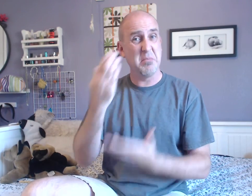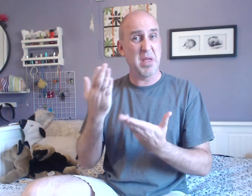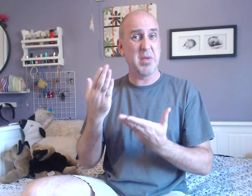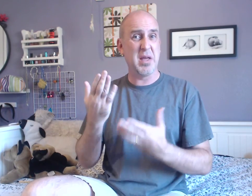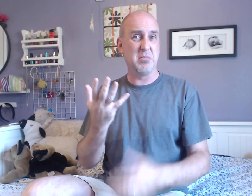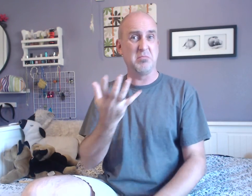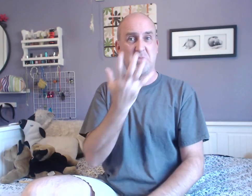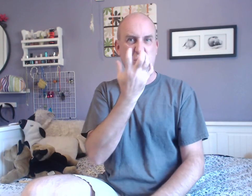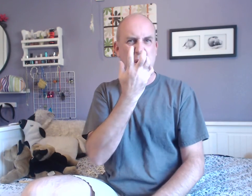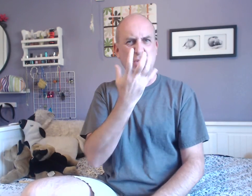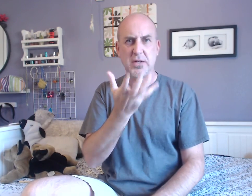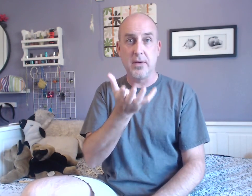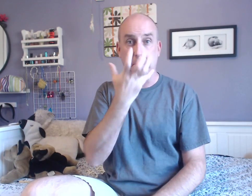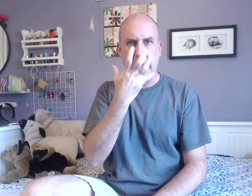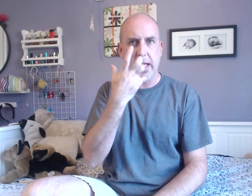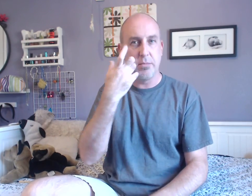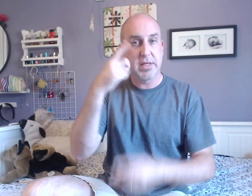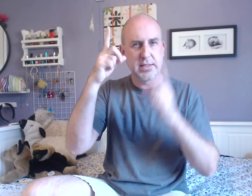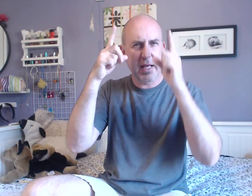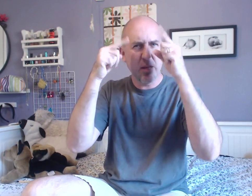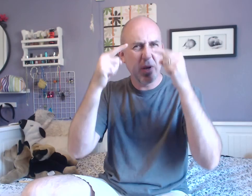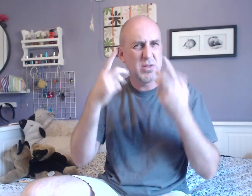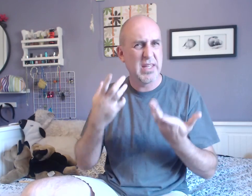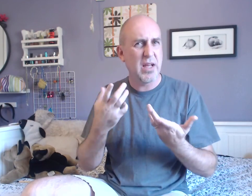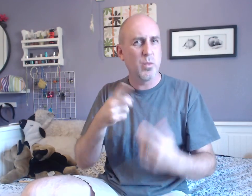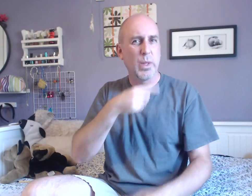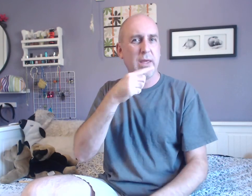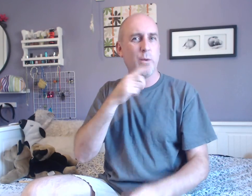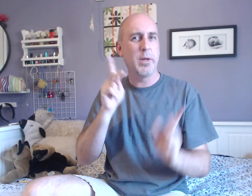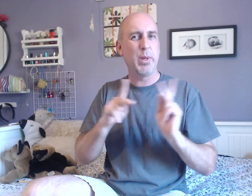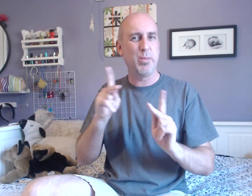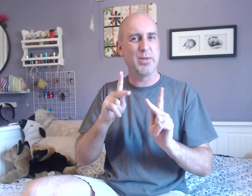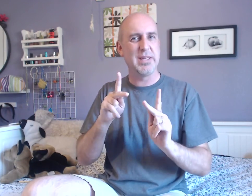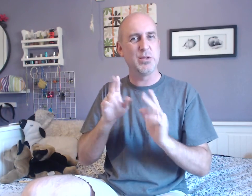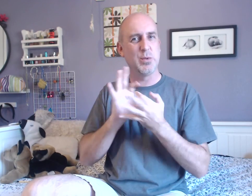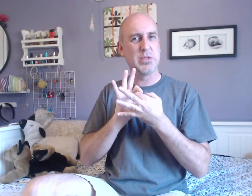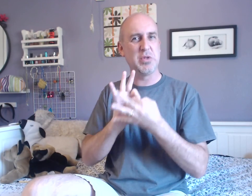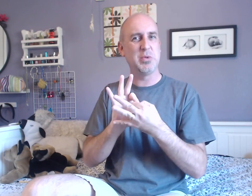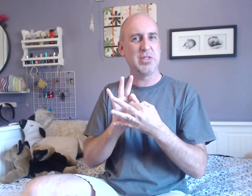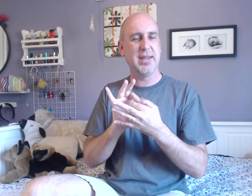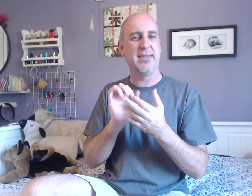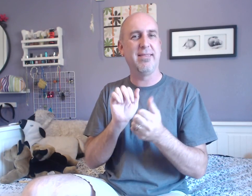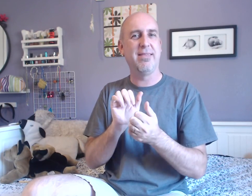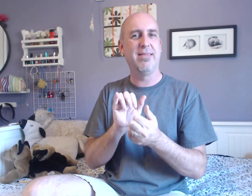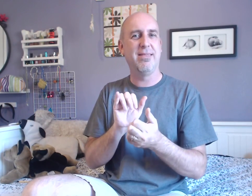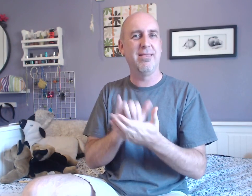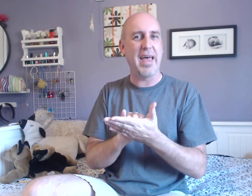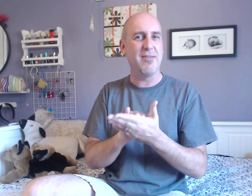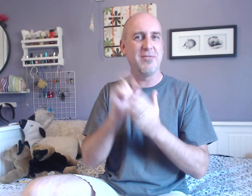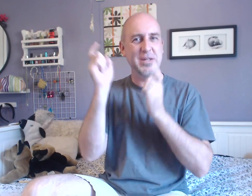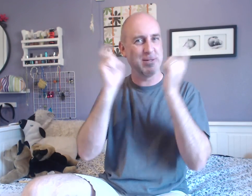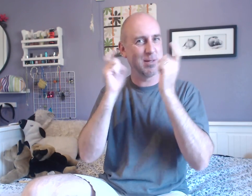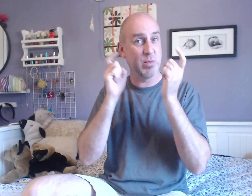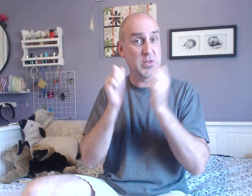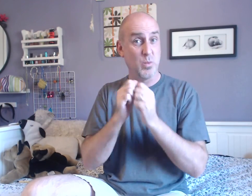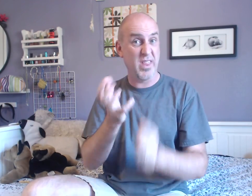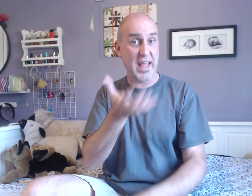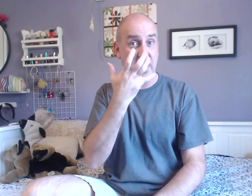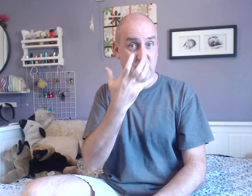maybe I'm grouchy or I'm mad, because the eyebrows down, we hearing people tend to associate that facial expression with anger,